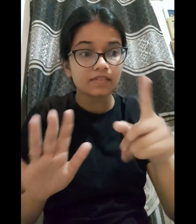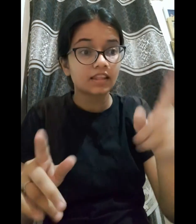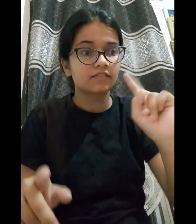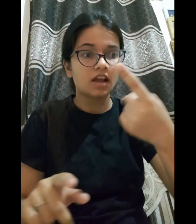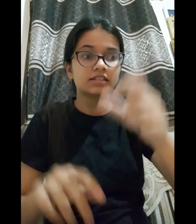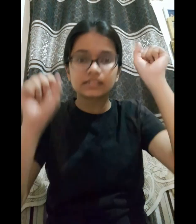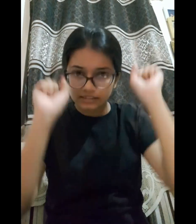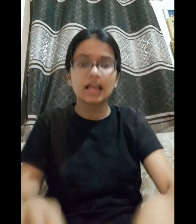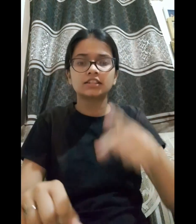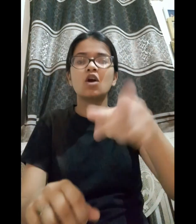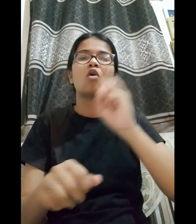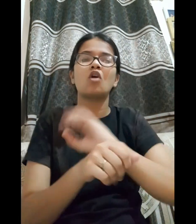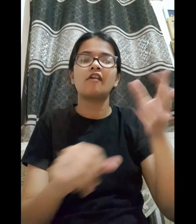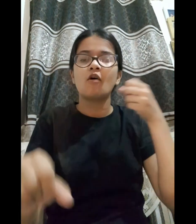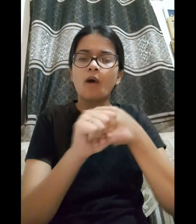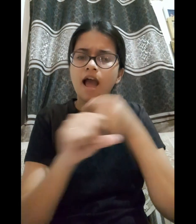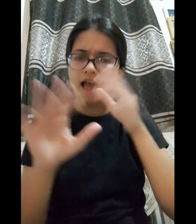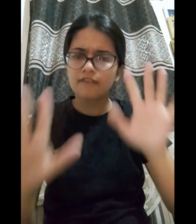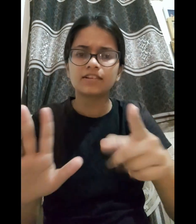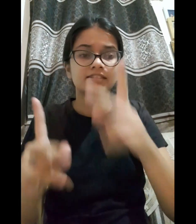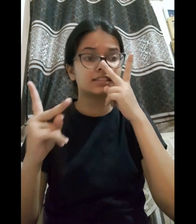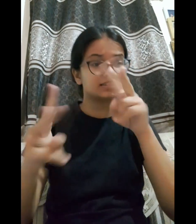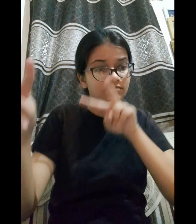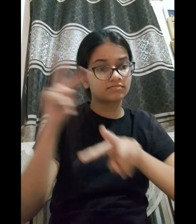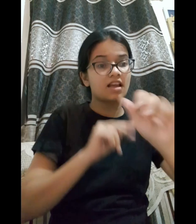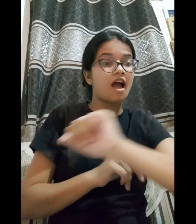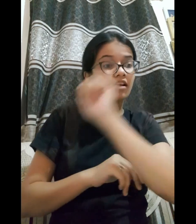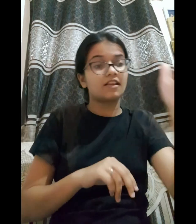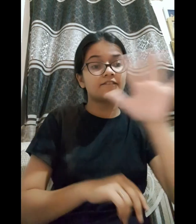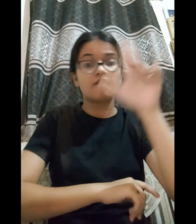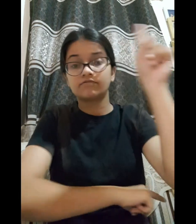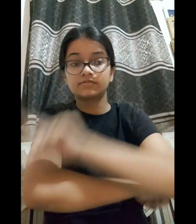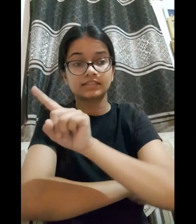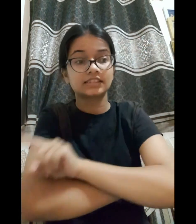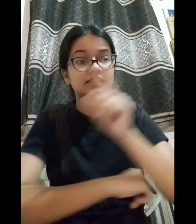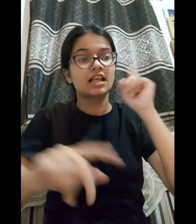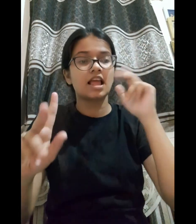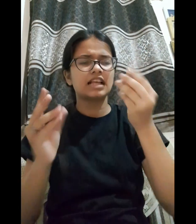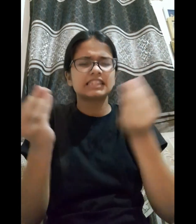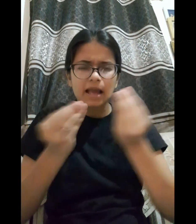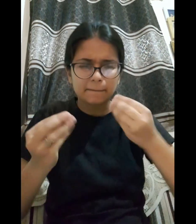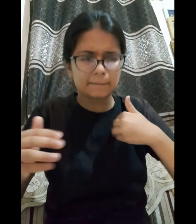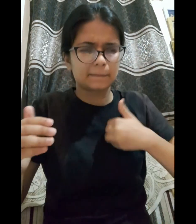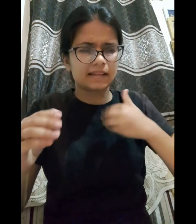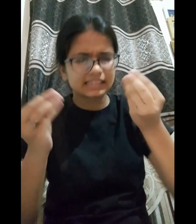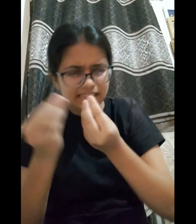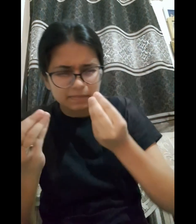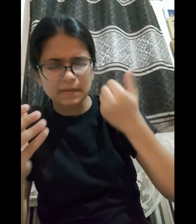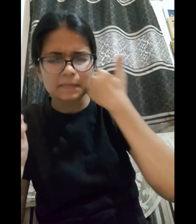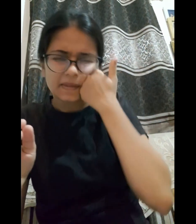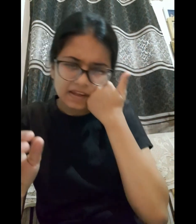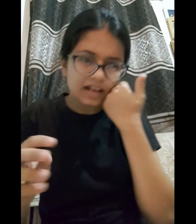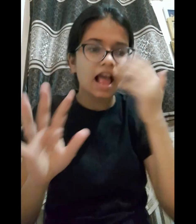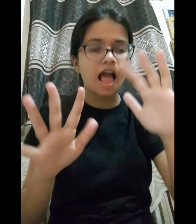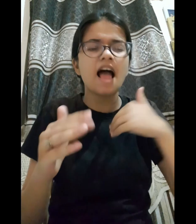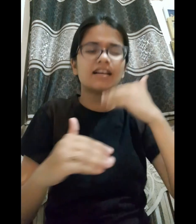corona warrior. You can watch out for another 5 days because you may still have a little more cough, little stifle body ache. These persist for some time,